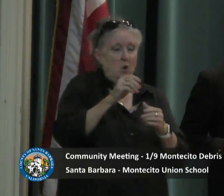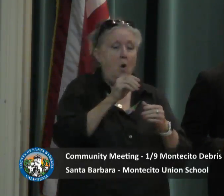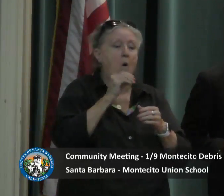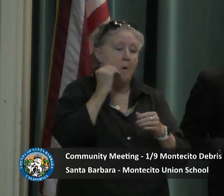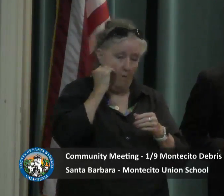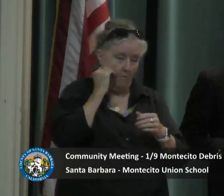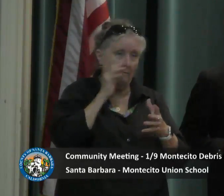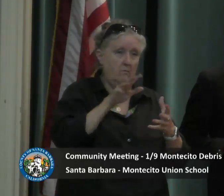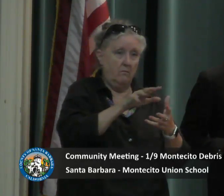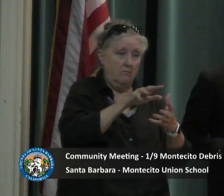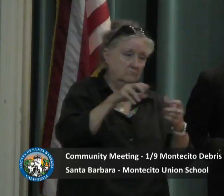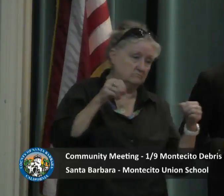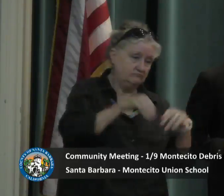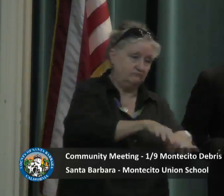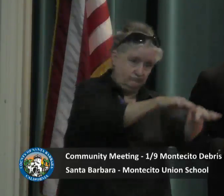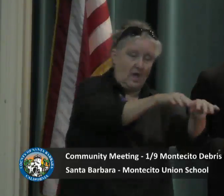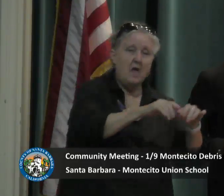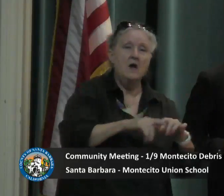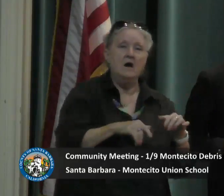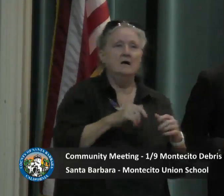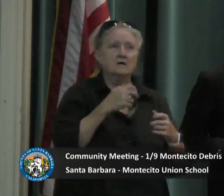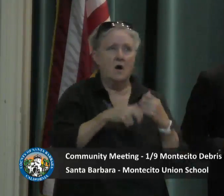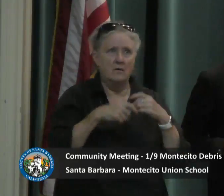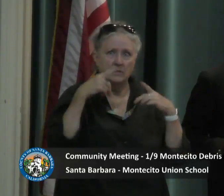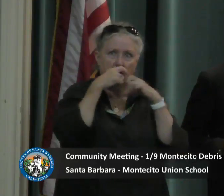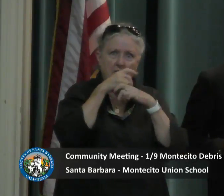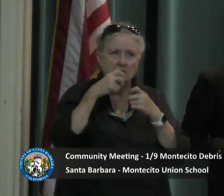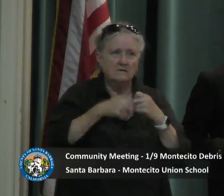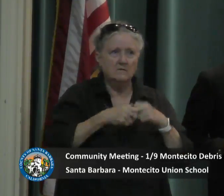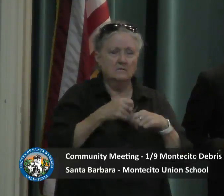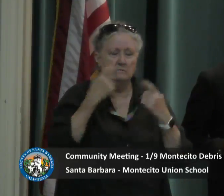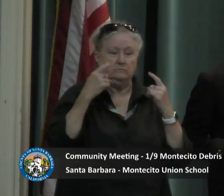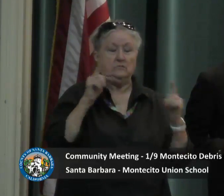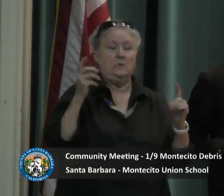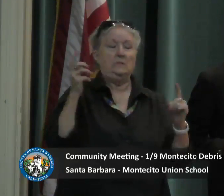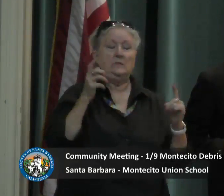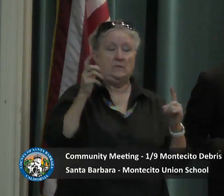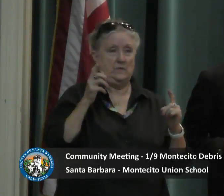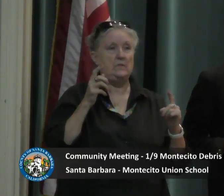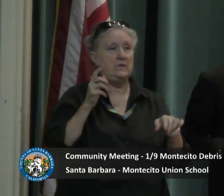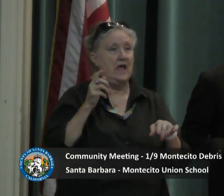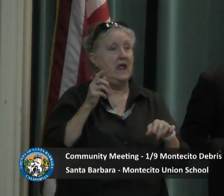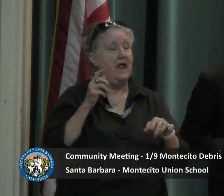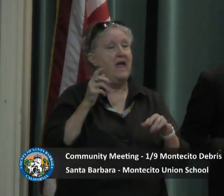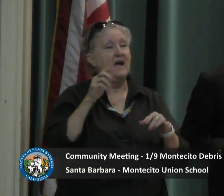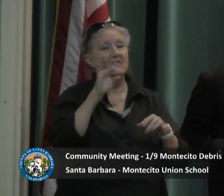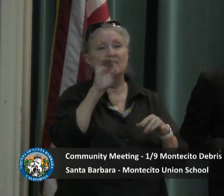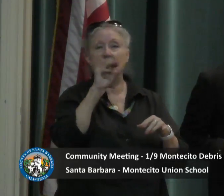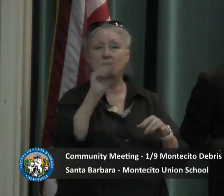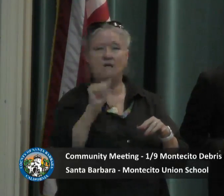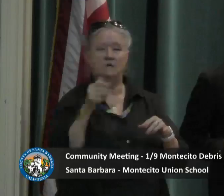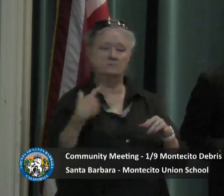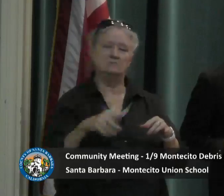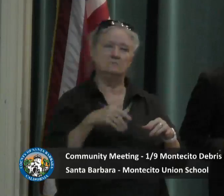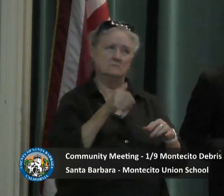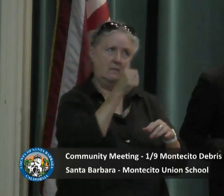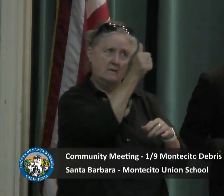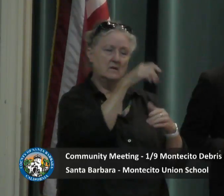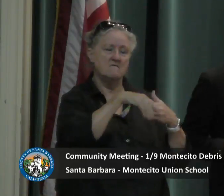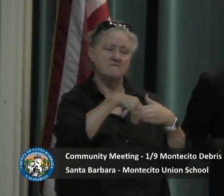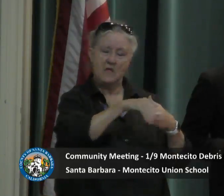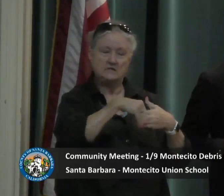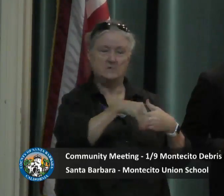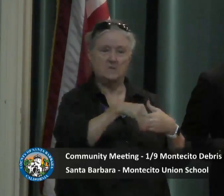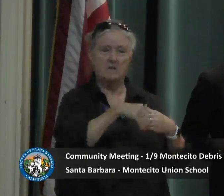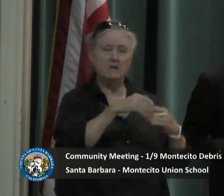was a very complicated, very difficult to accomplish move, and thankfully FEMA has been flexible with us on